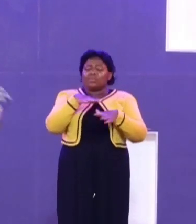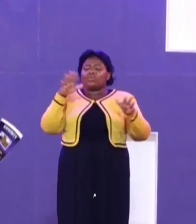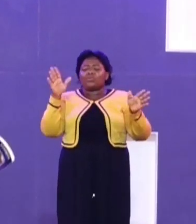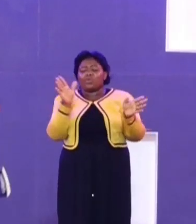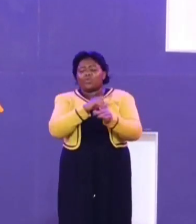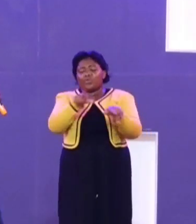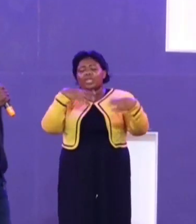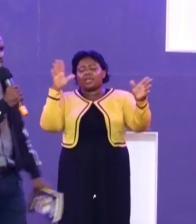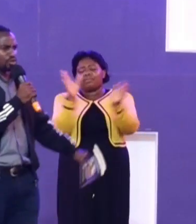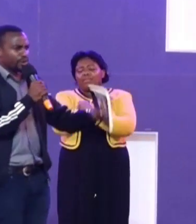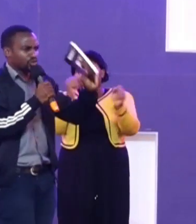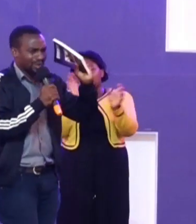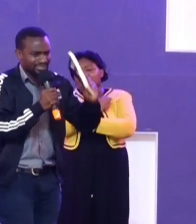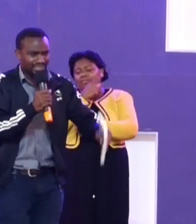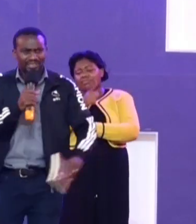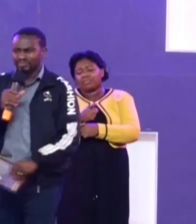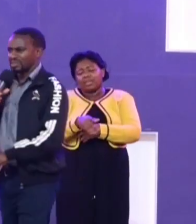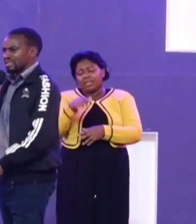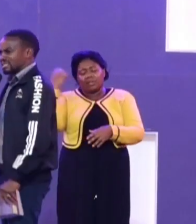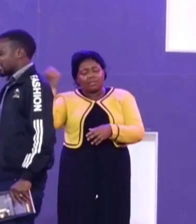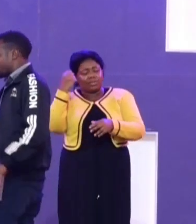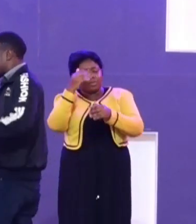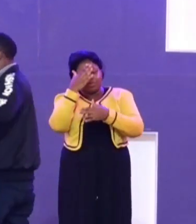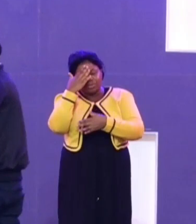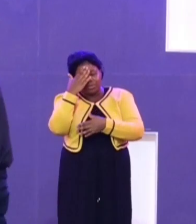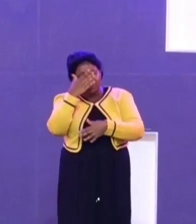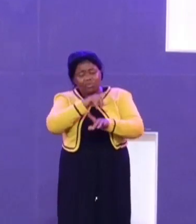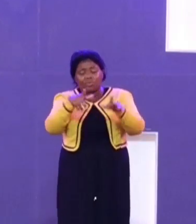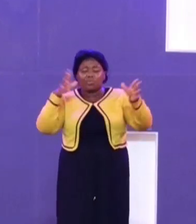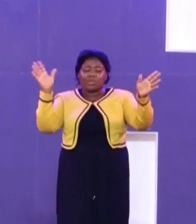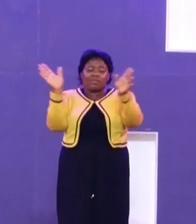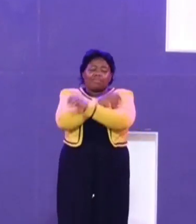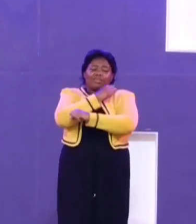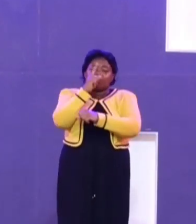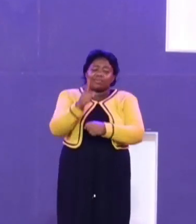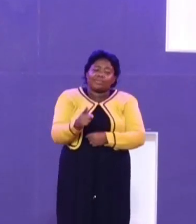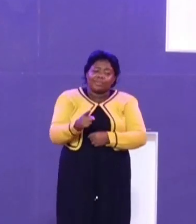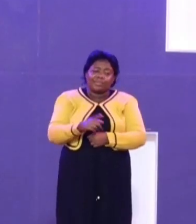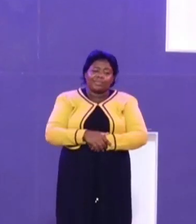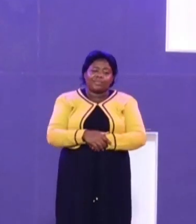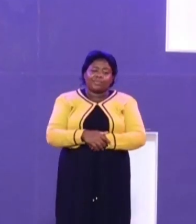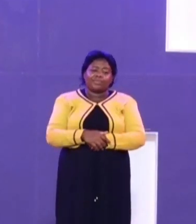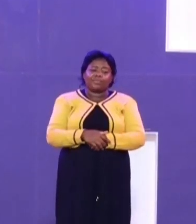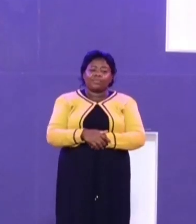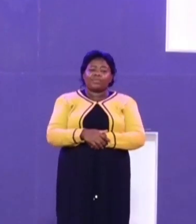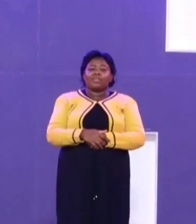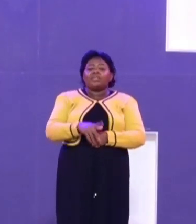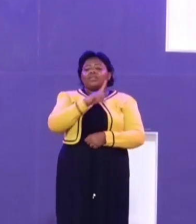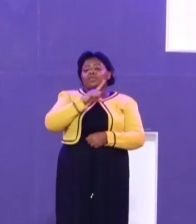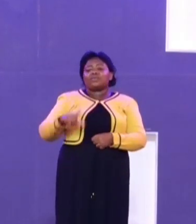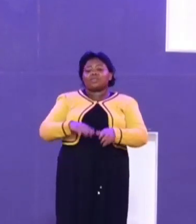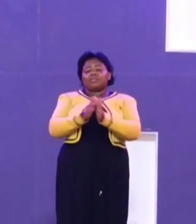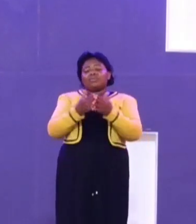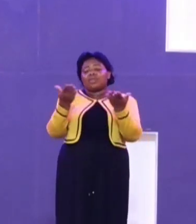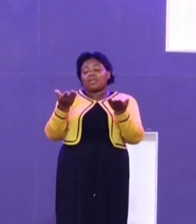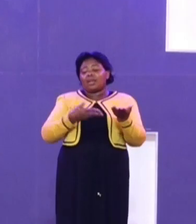shouldn't bypass us, O Lord. The gospel of humility shouldn't bypass me, O Lord. Lord, the